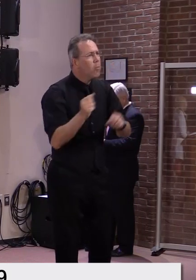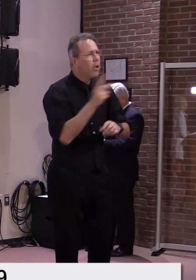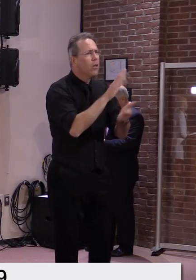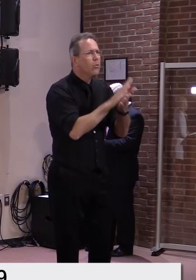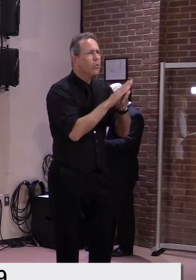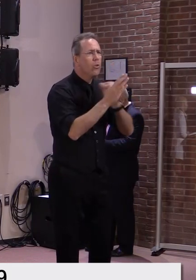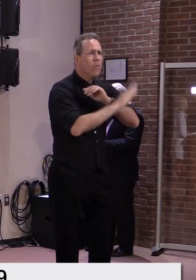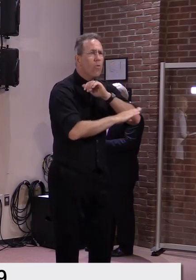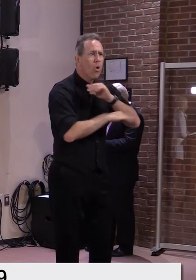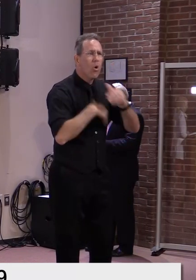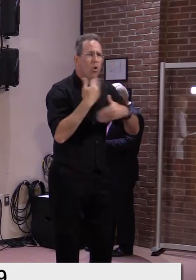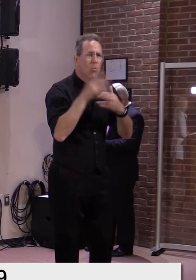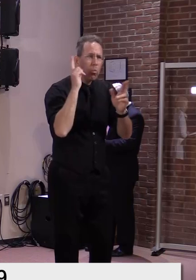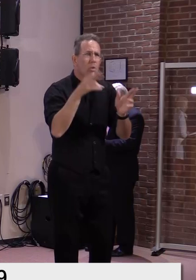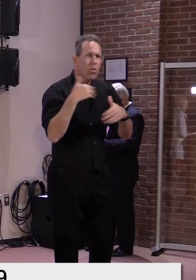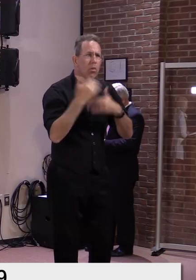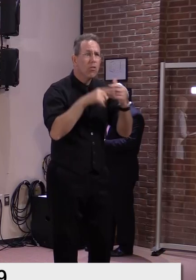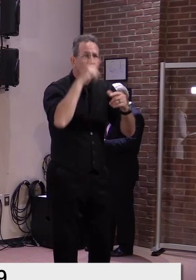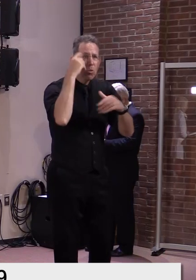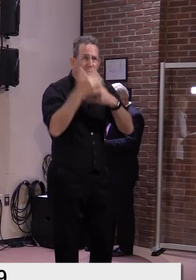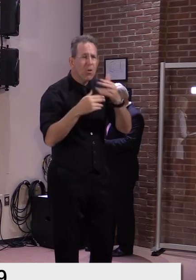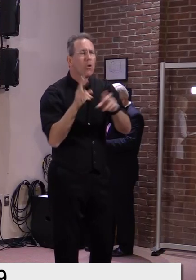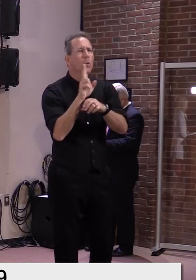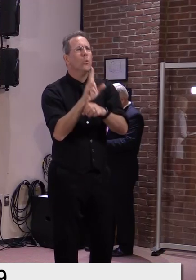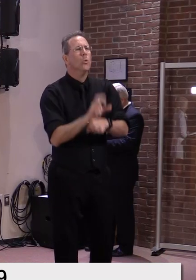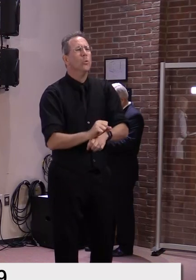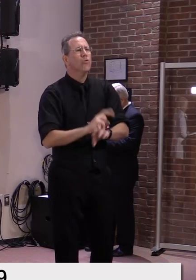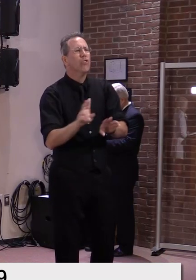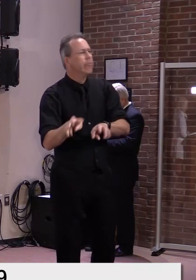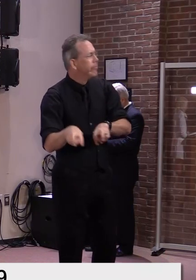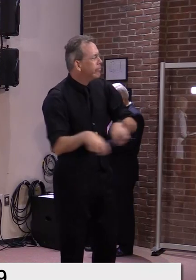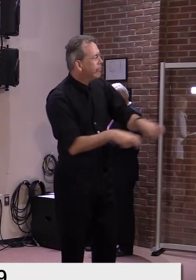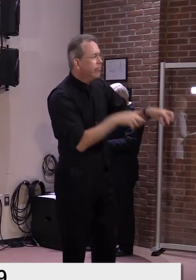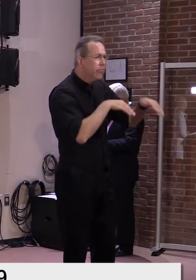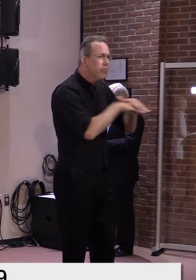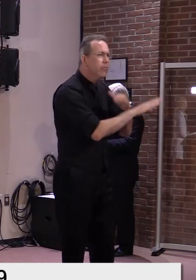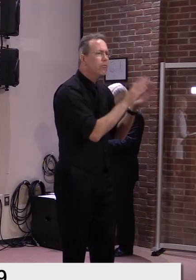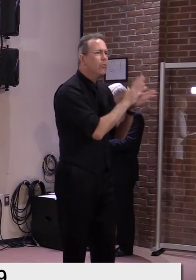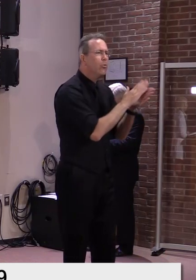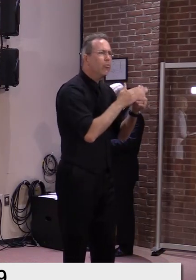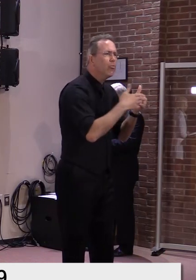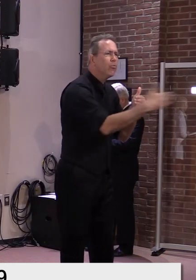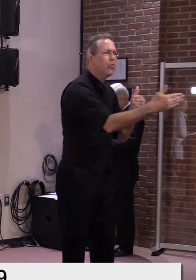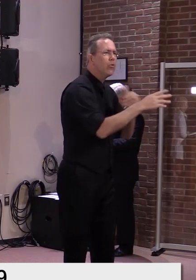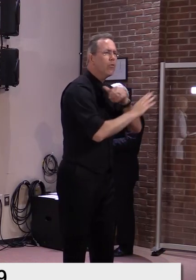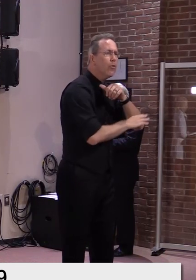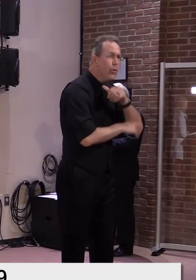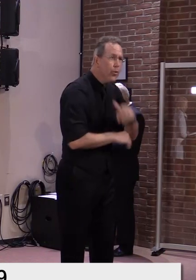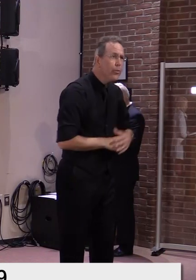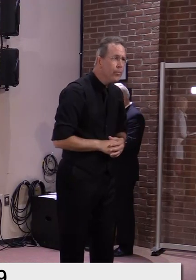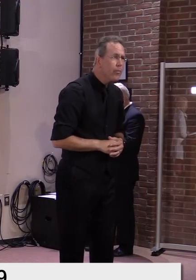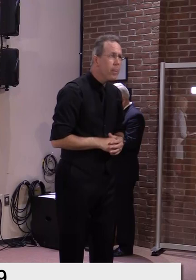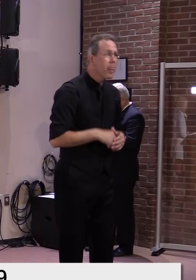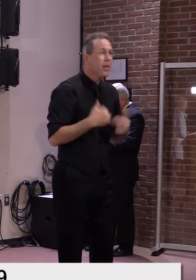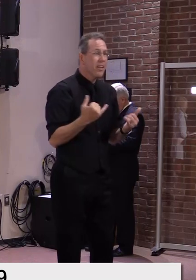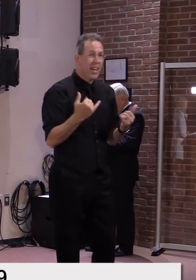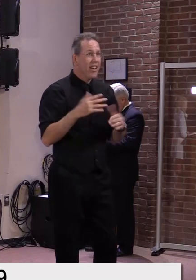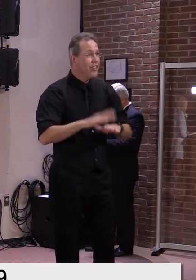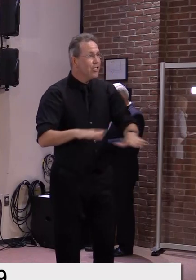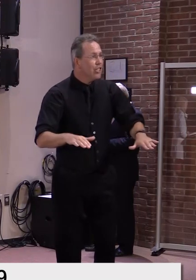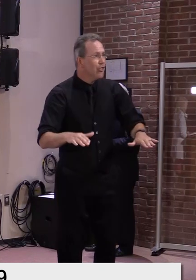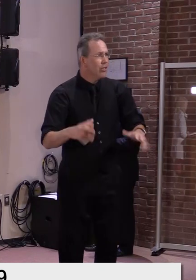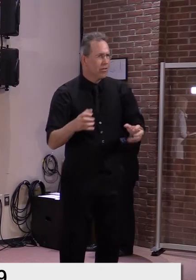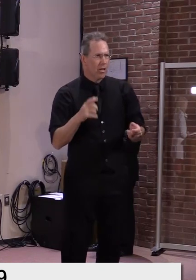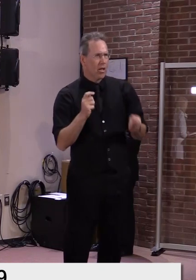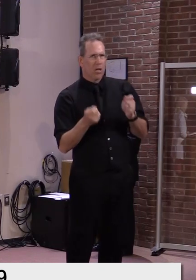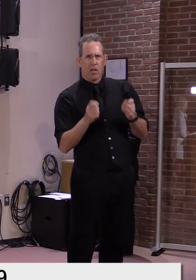want to note, we've all had to readjust the pandemic. And now our children and youth also have to readjust to a more normal cadence